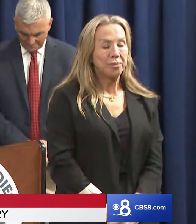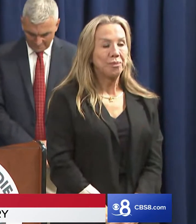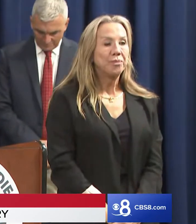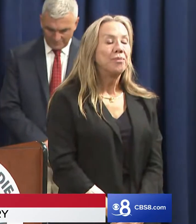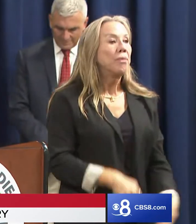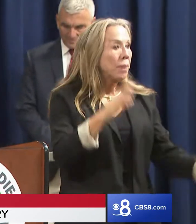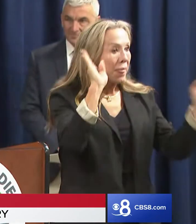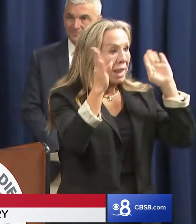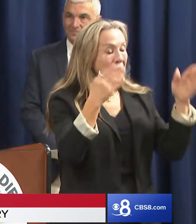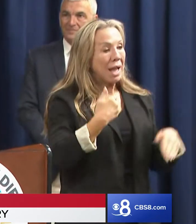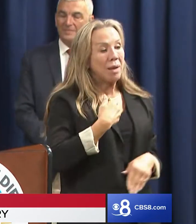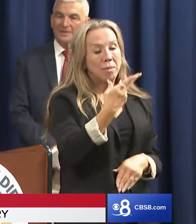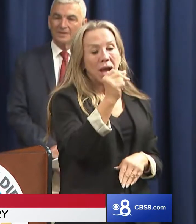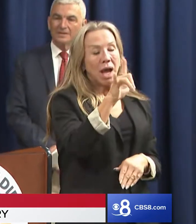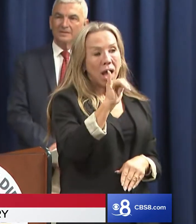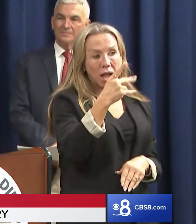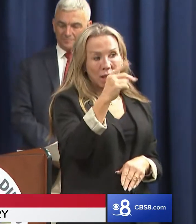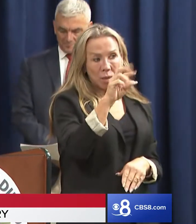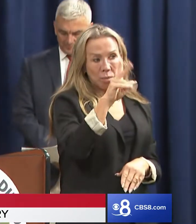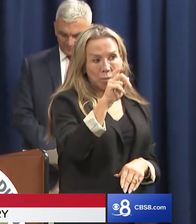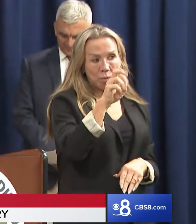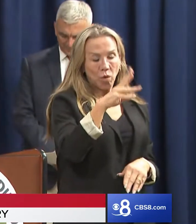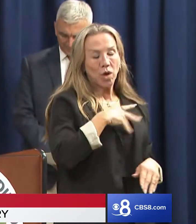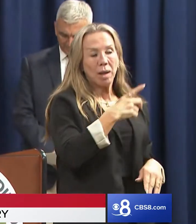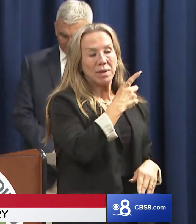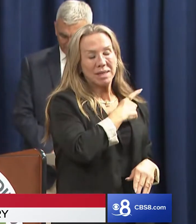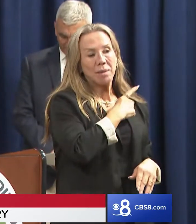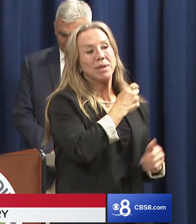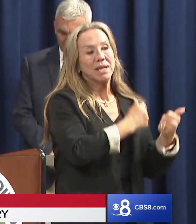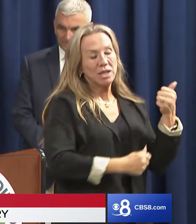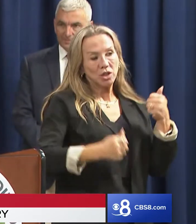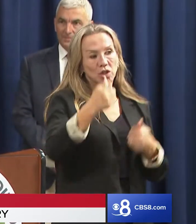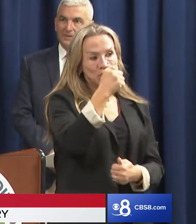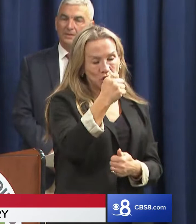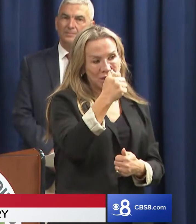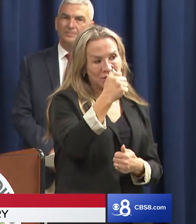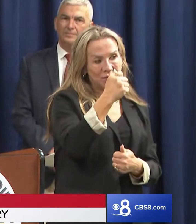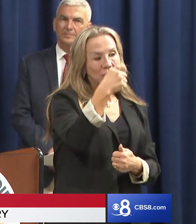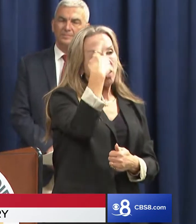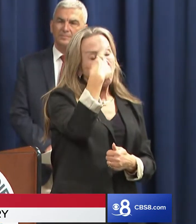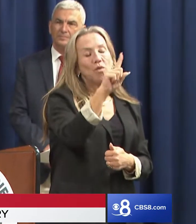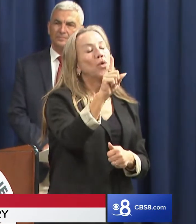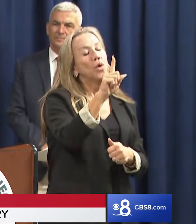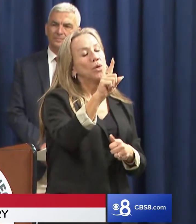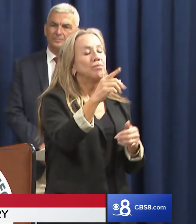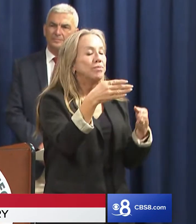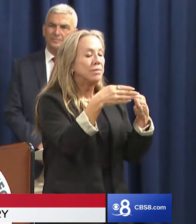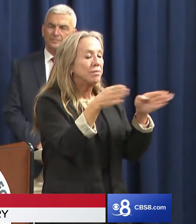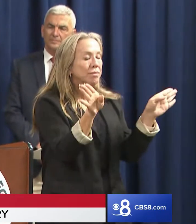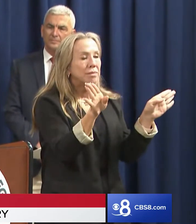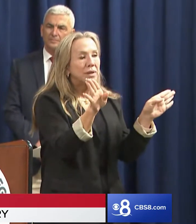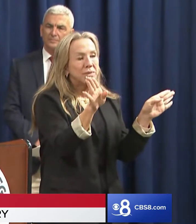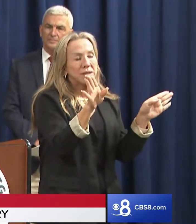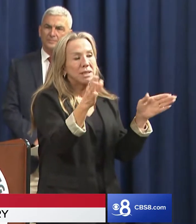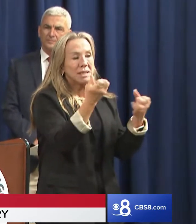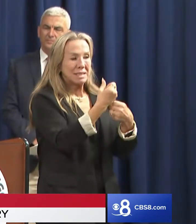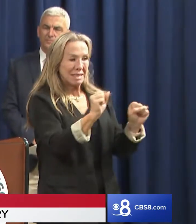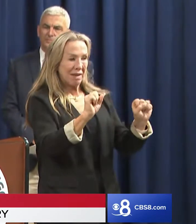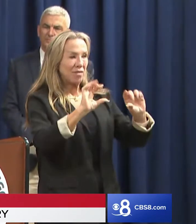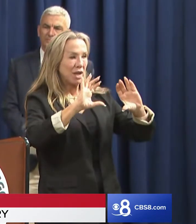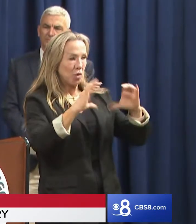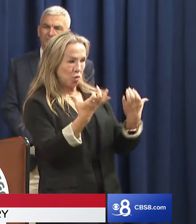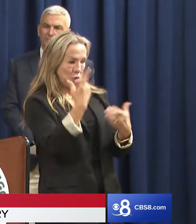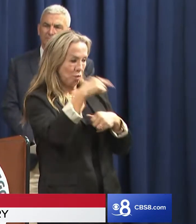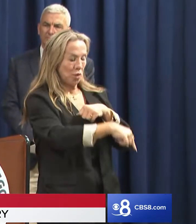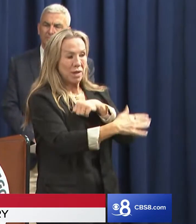Hi, my name is Holly Porter. I'm the Deputy Chief Administrative Officer for the county's Public Safety Group. As the chairwoman